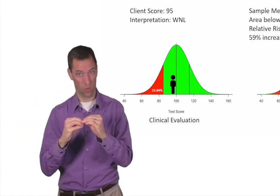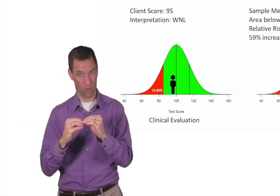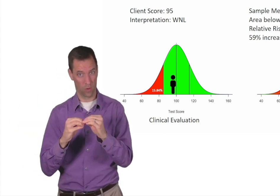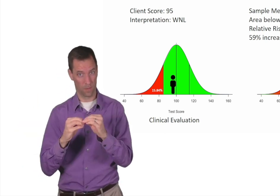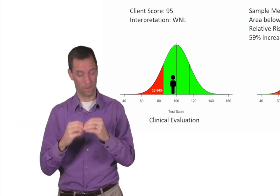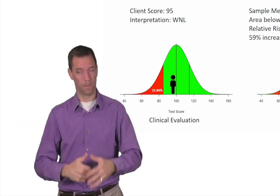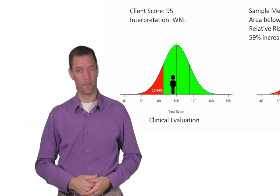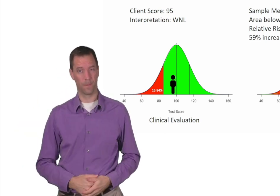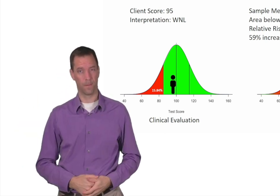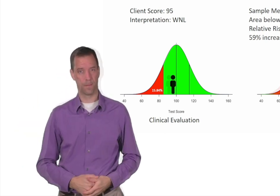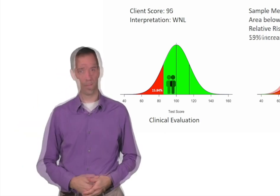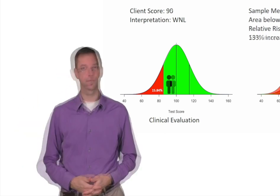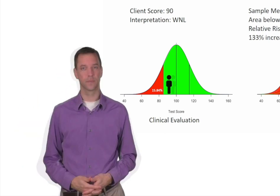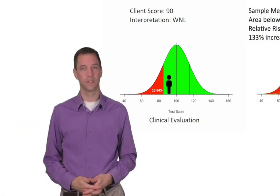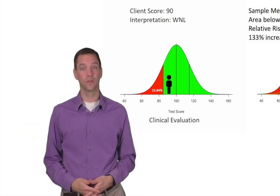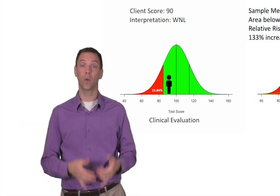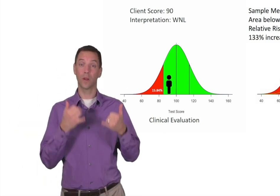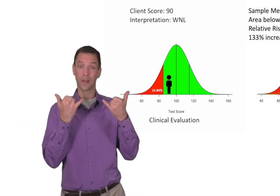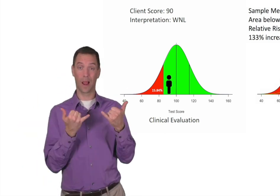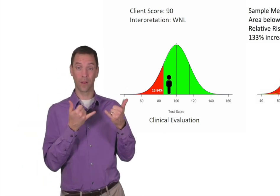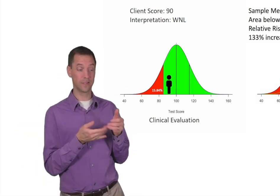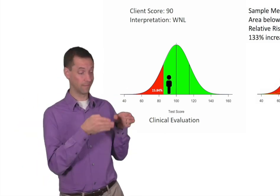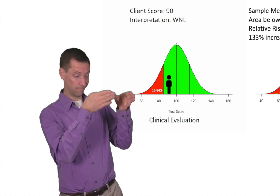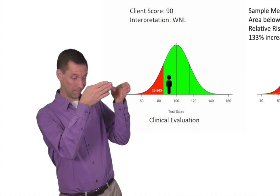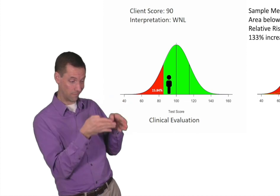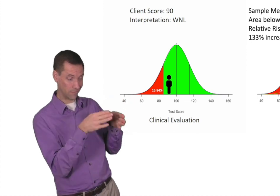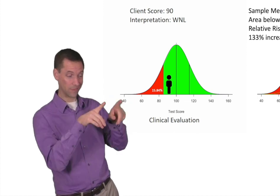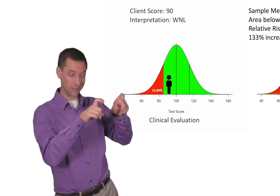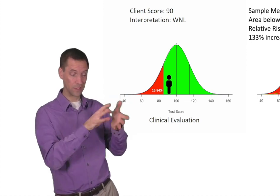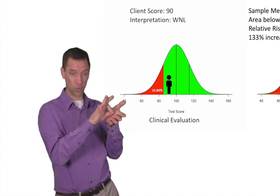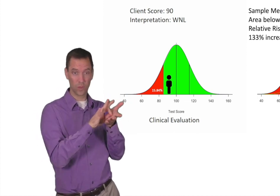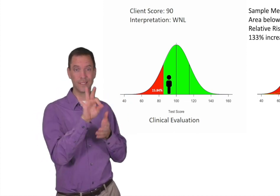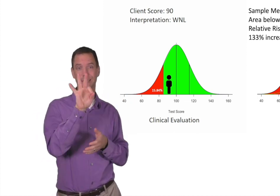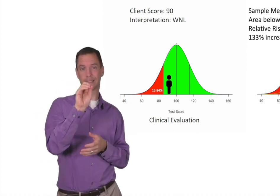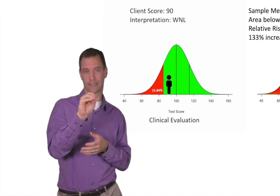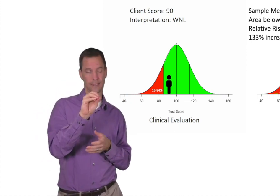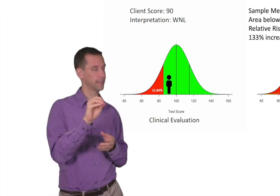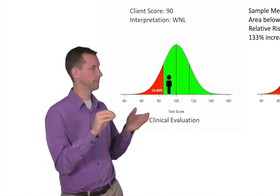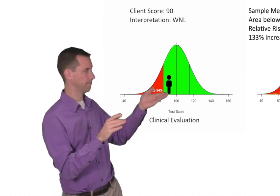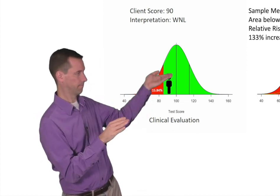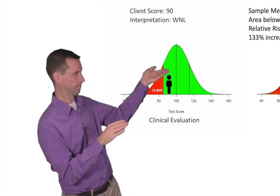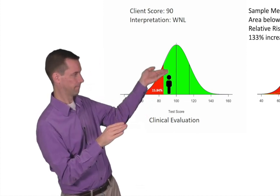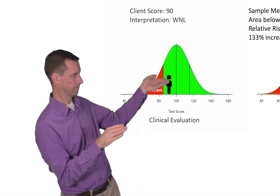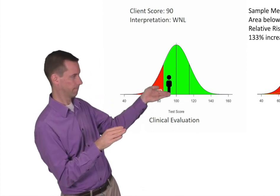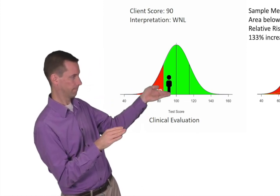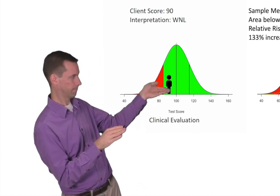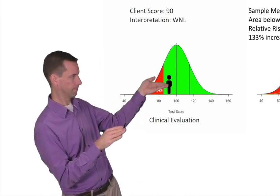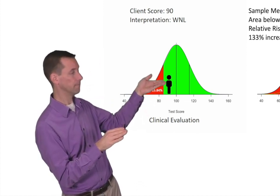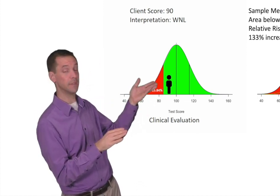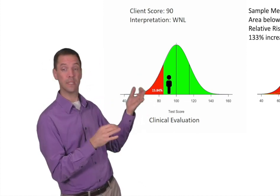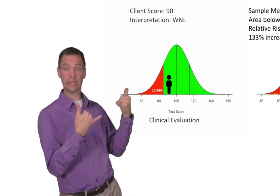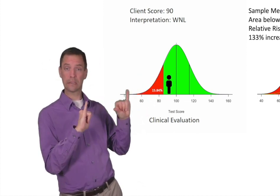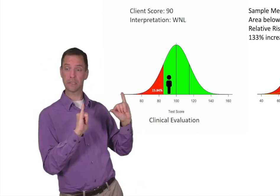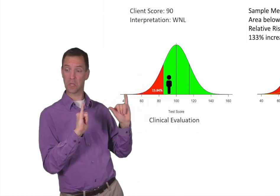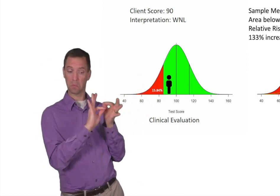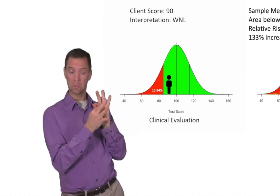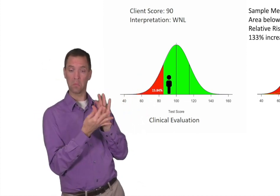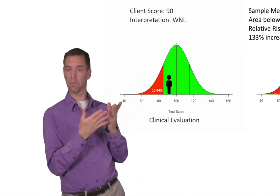at what happens when the population distribution shifts even farther down. Now let's suppose that your client has a score of